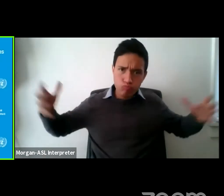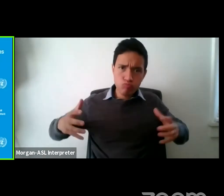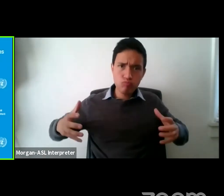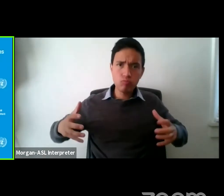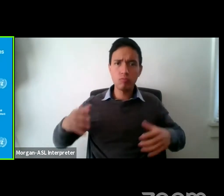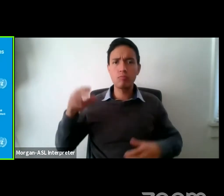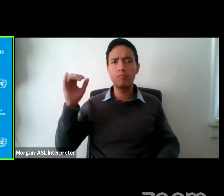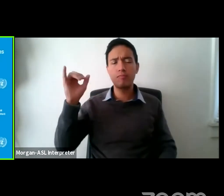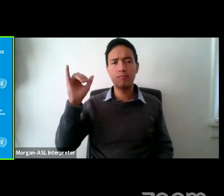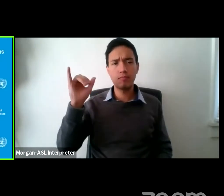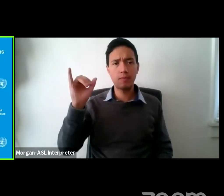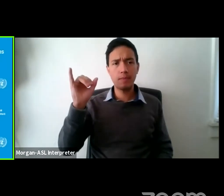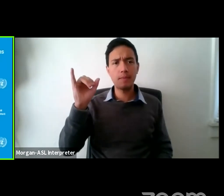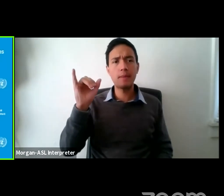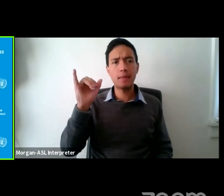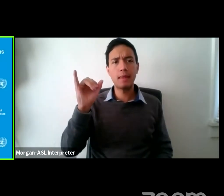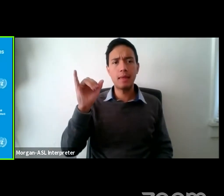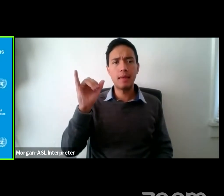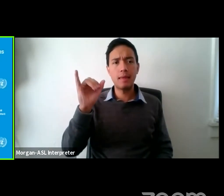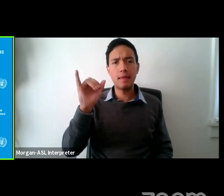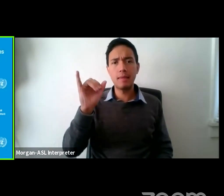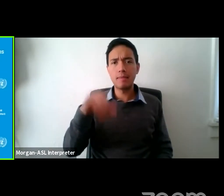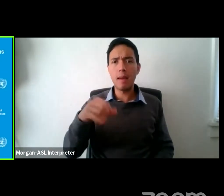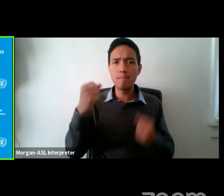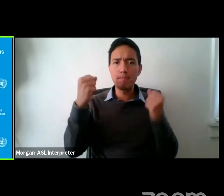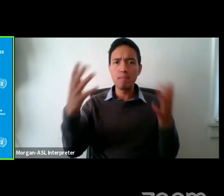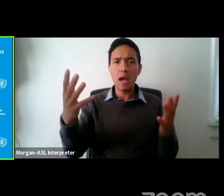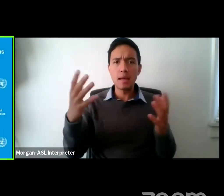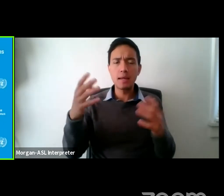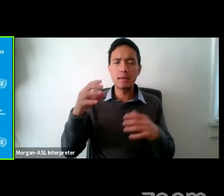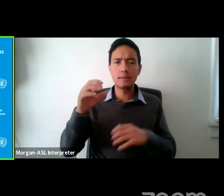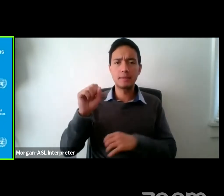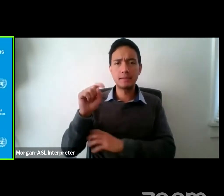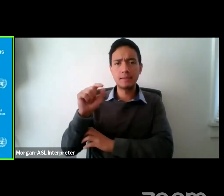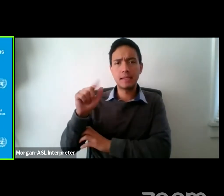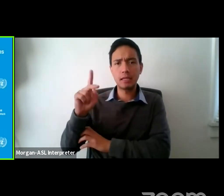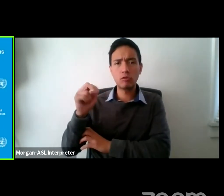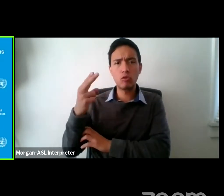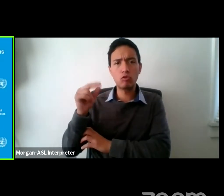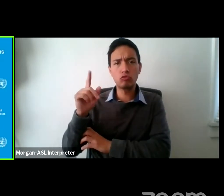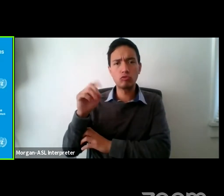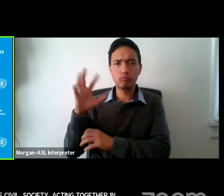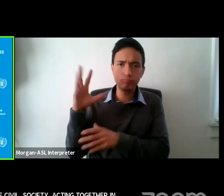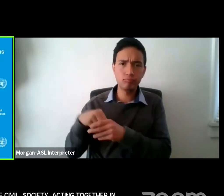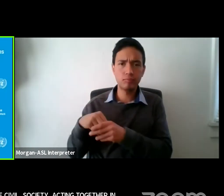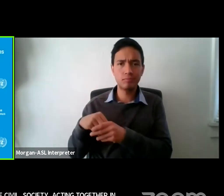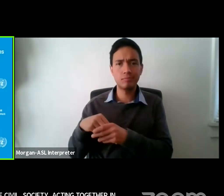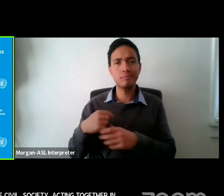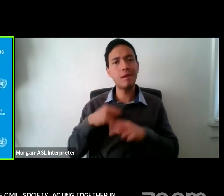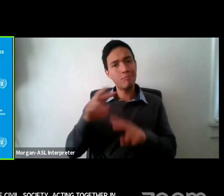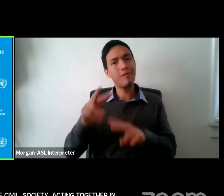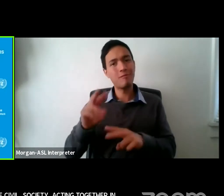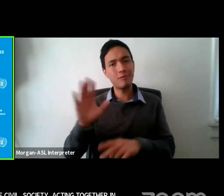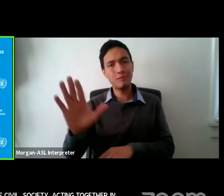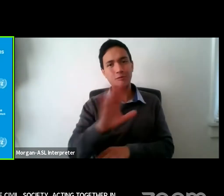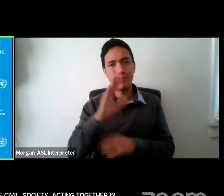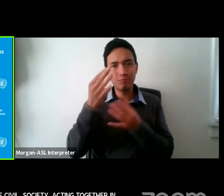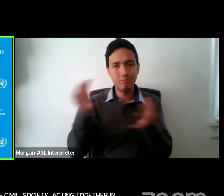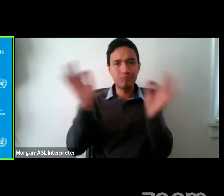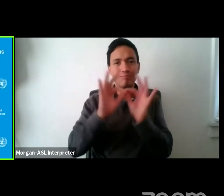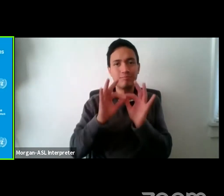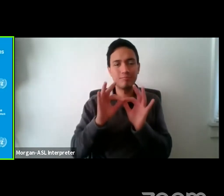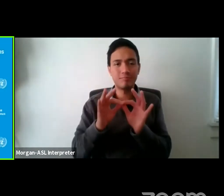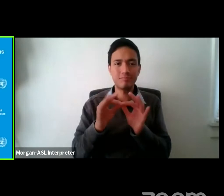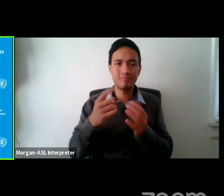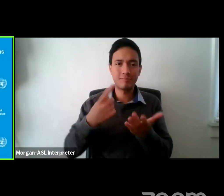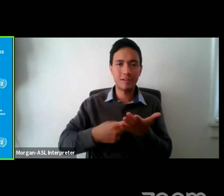a multi-stakeholders gathering, and I look forward to your important discussions. I thank you for your